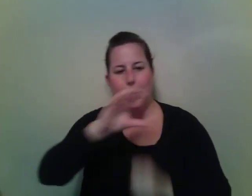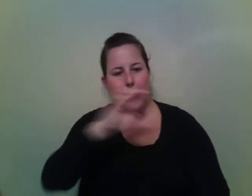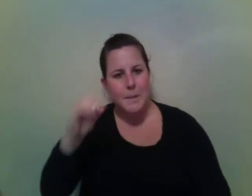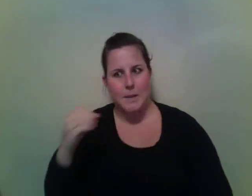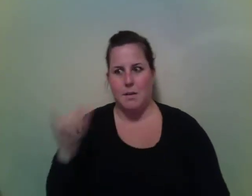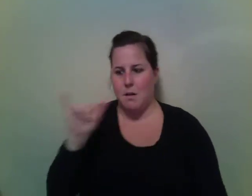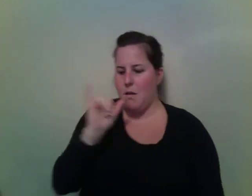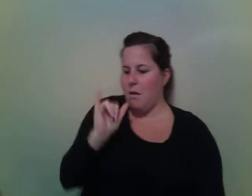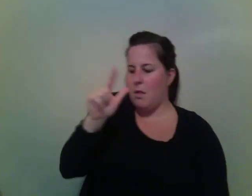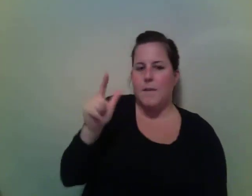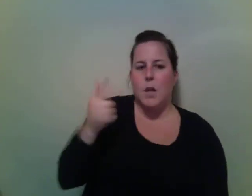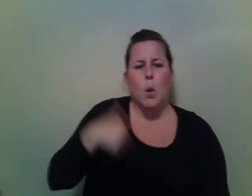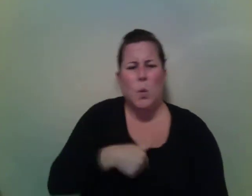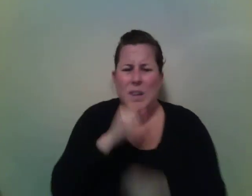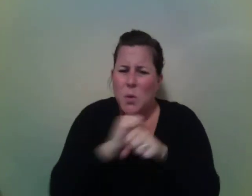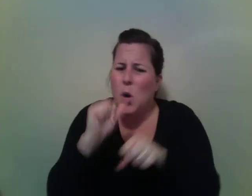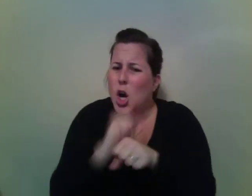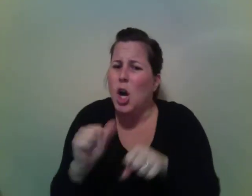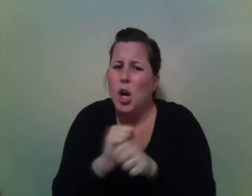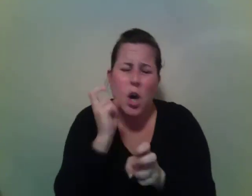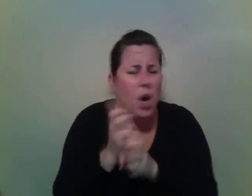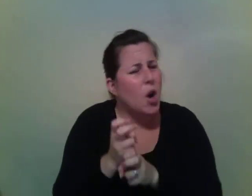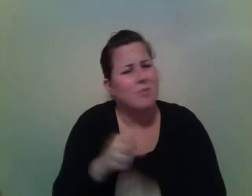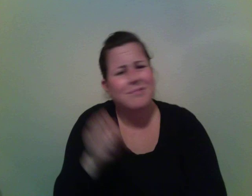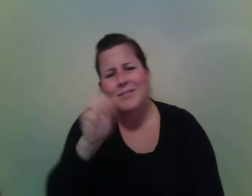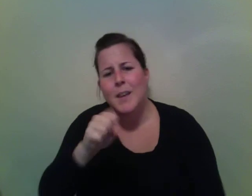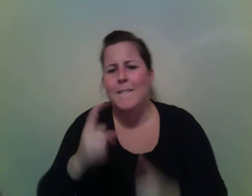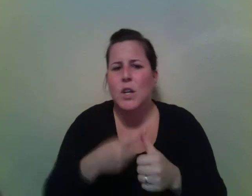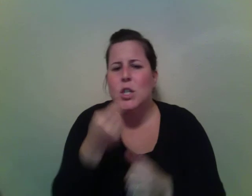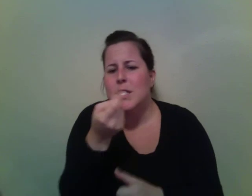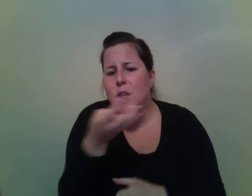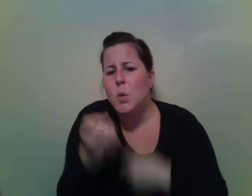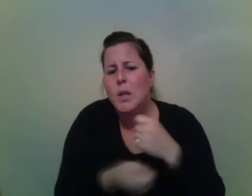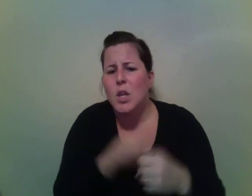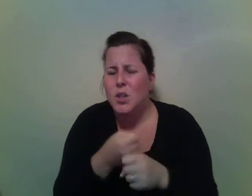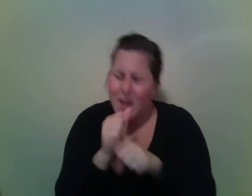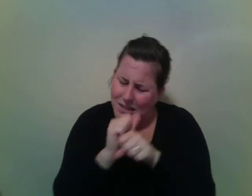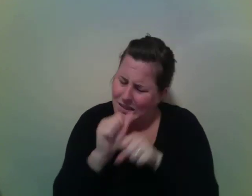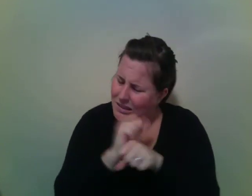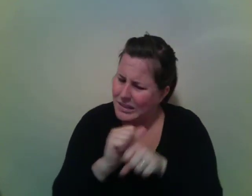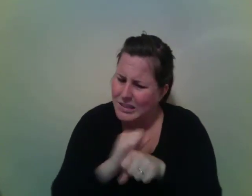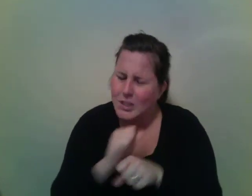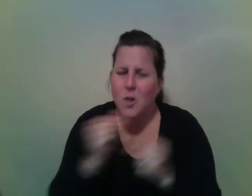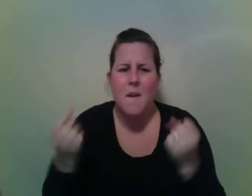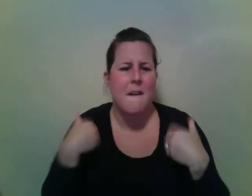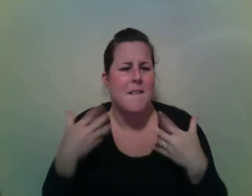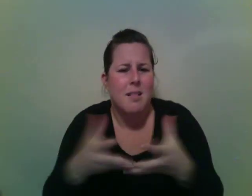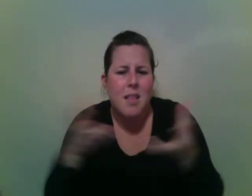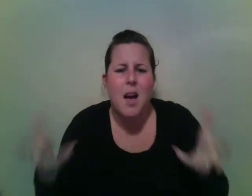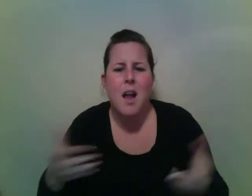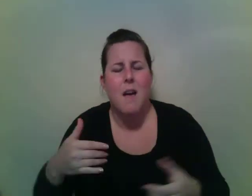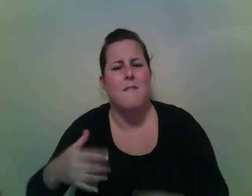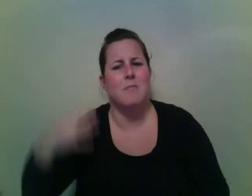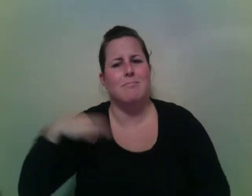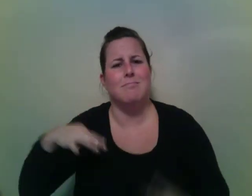maybe a lot more harder in the first few years with not as much reward. So, we're